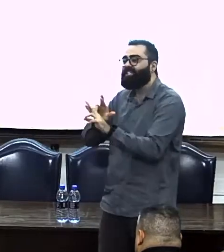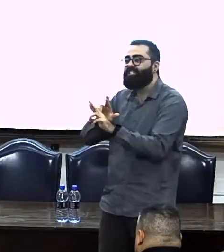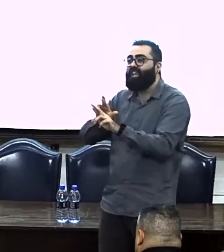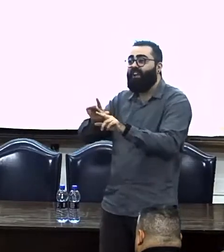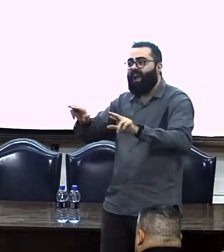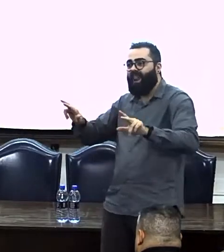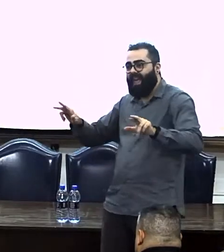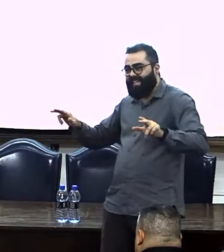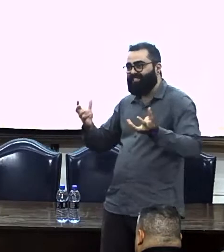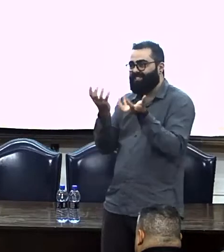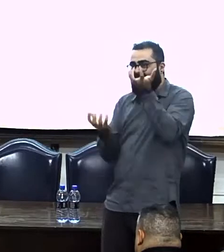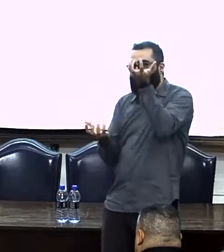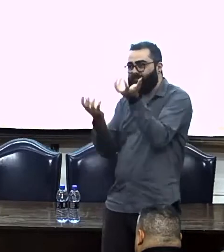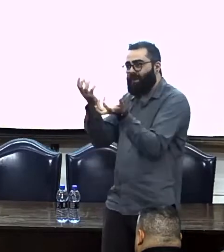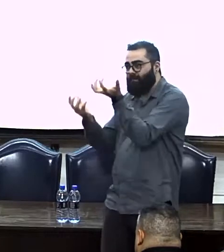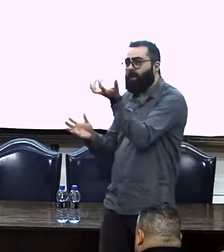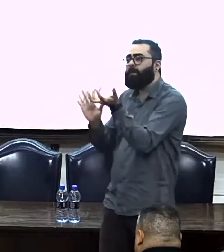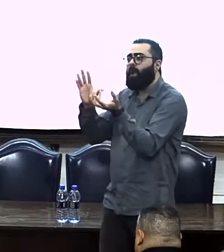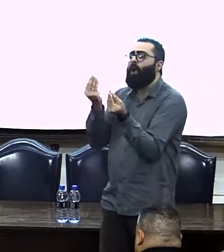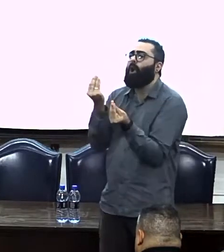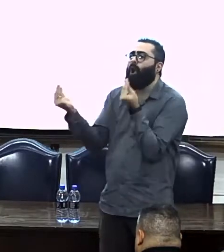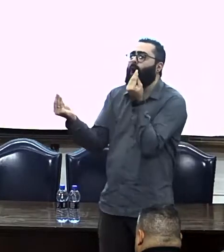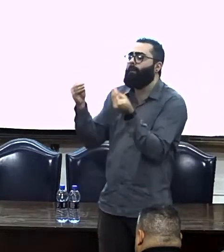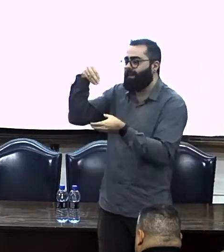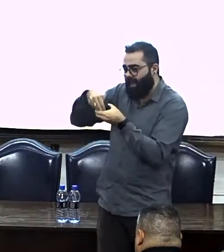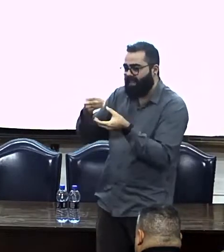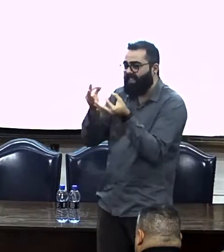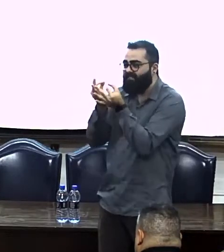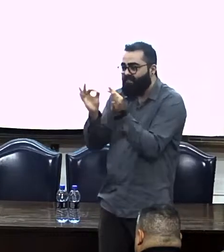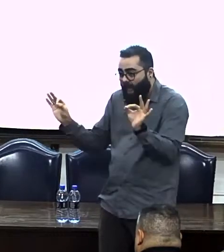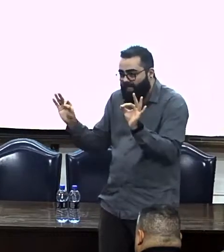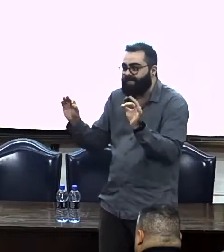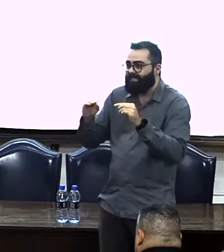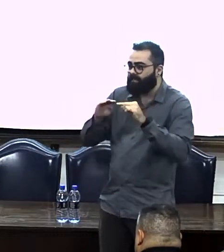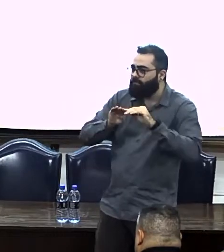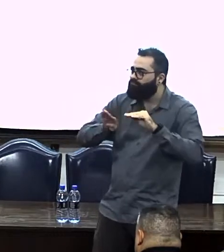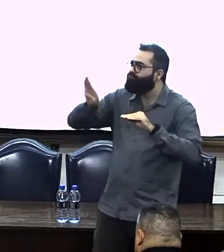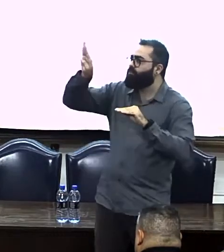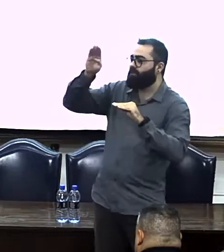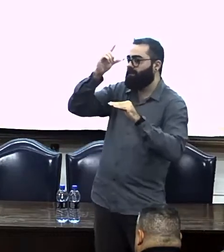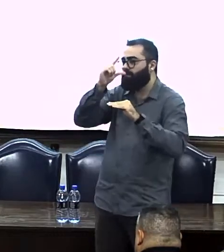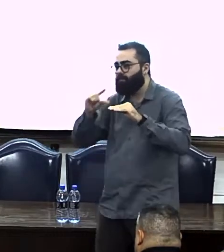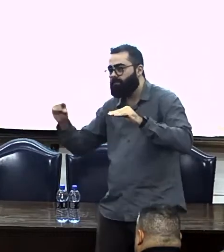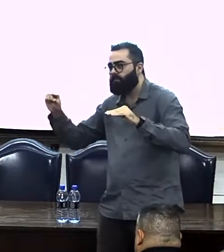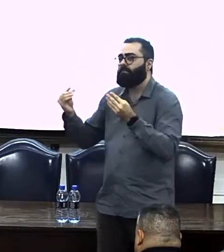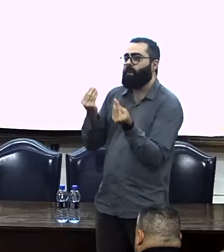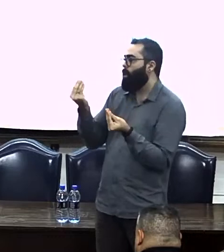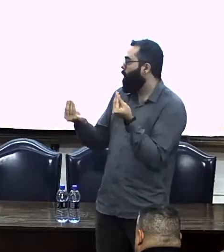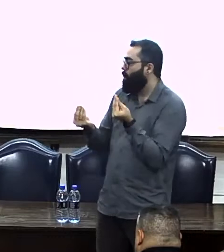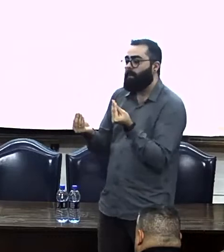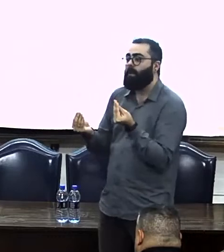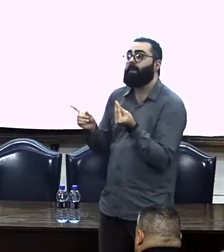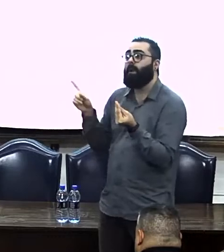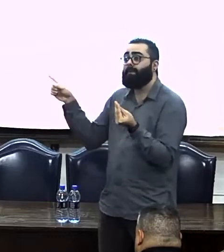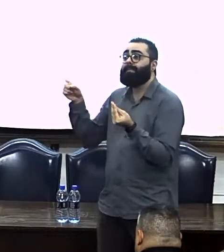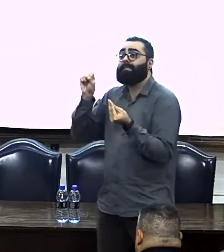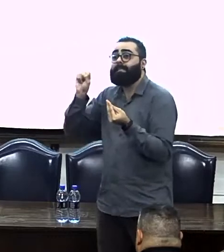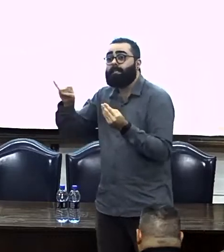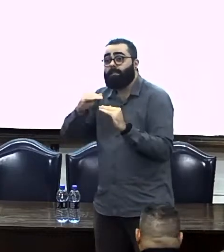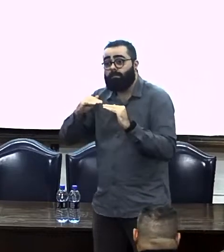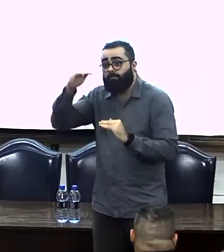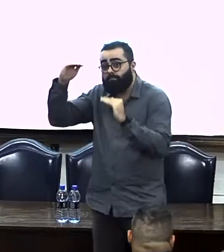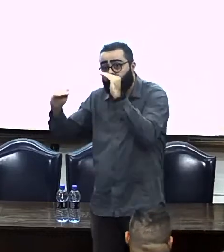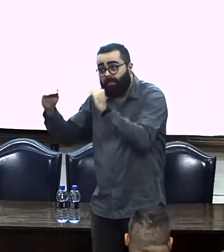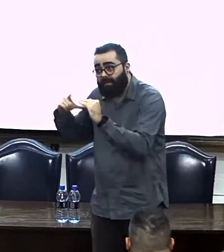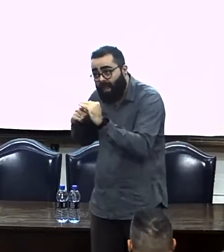different prominent phrasing patterns will lead to different jaw opening patterns for each